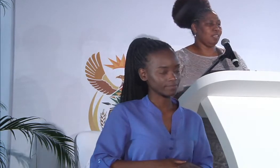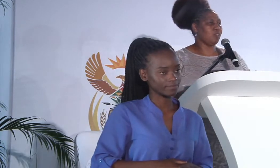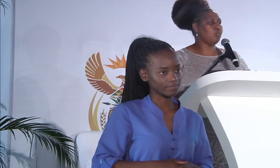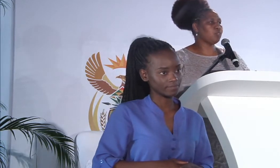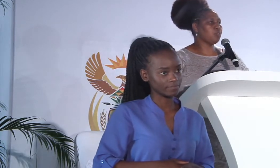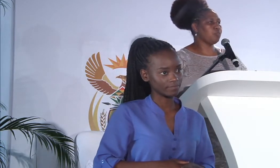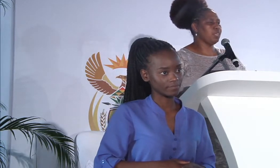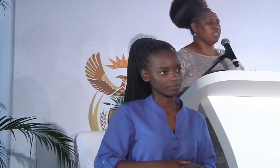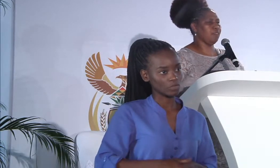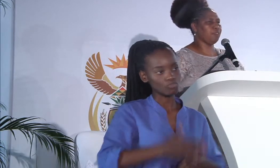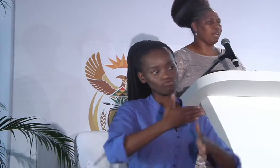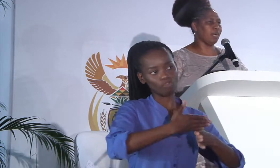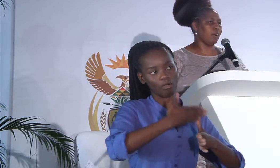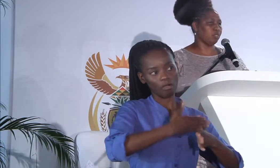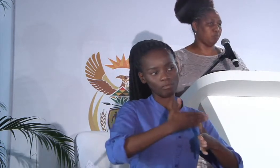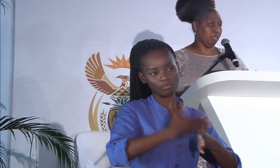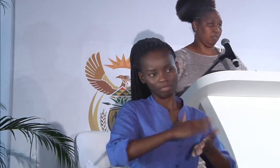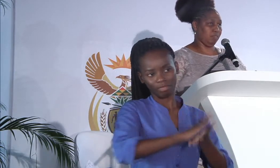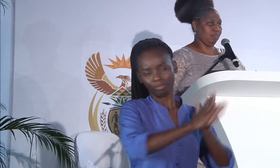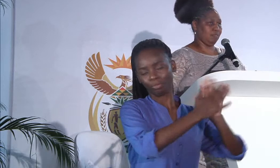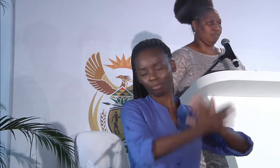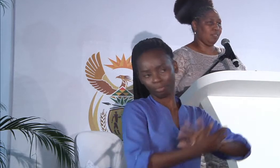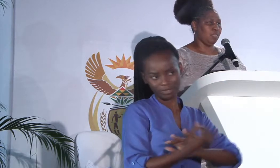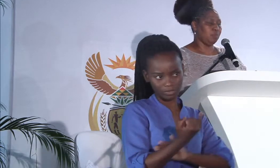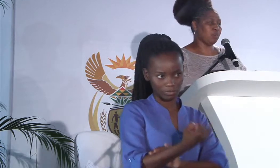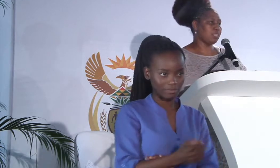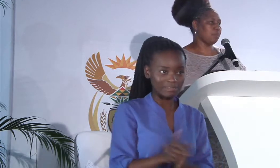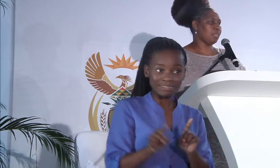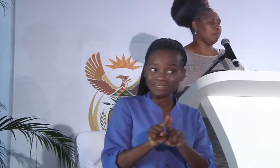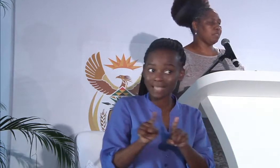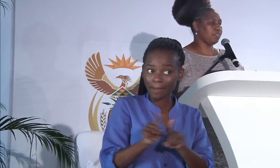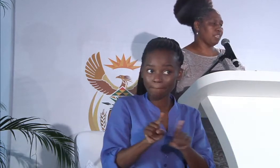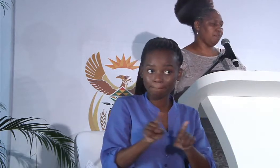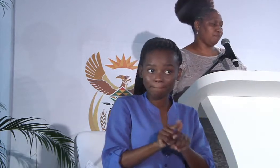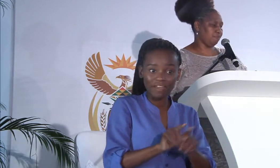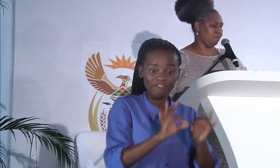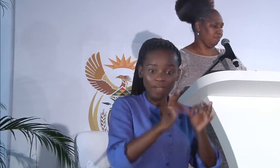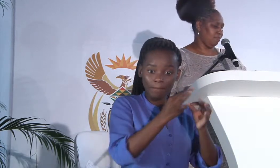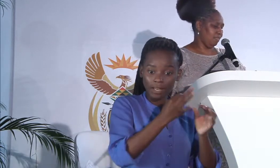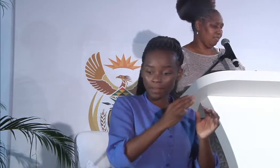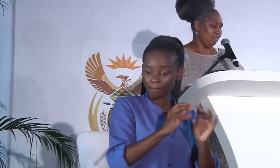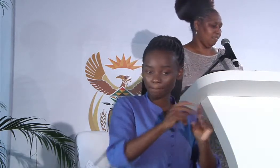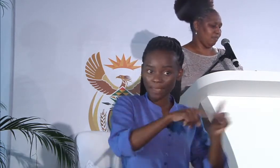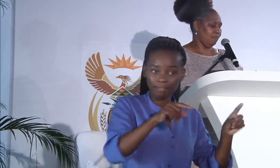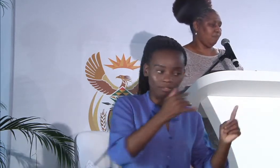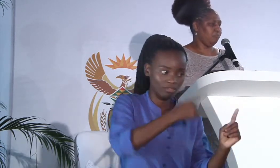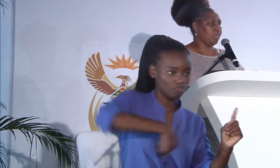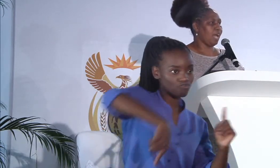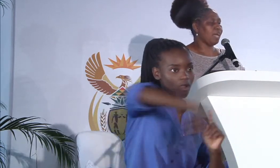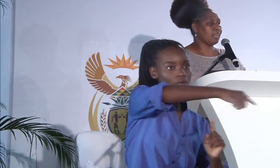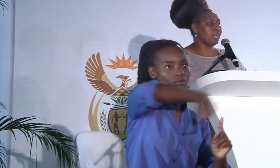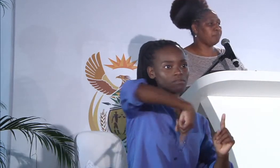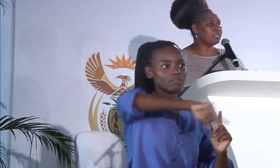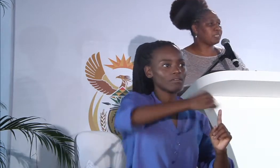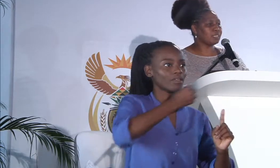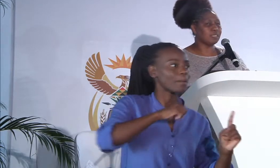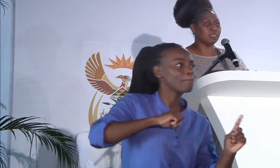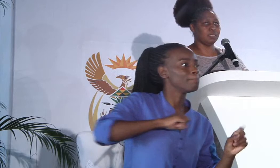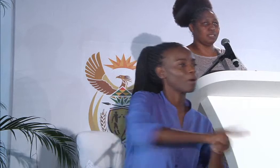It also ruined everyone around me because I became the thief. I